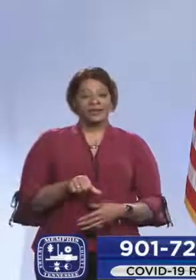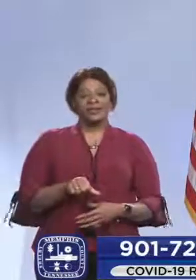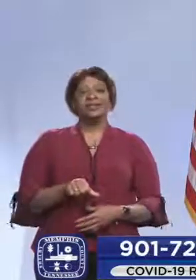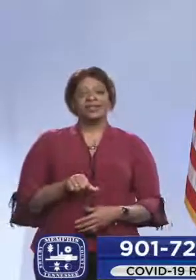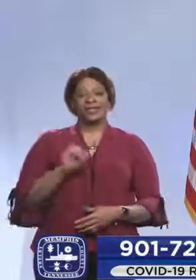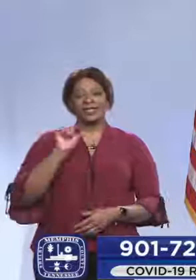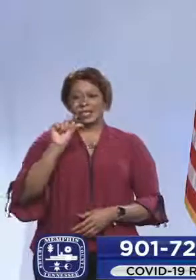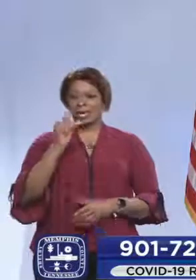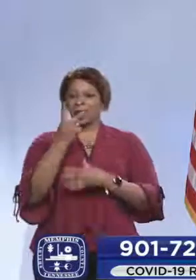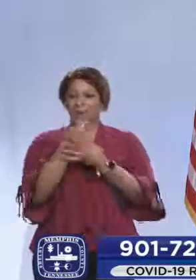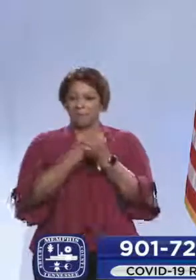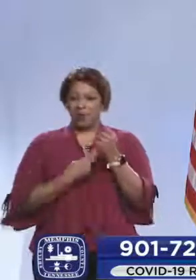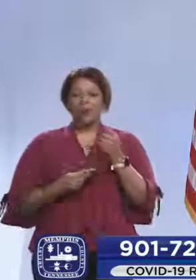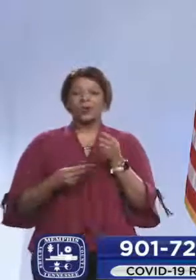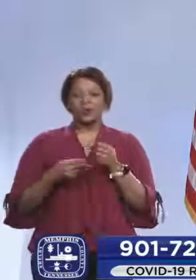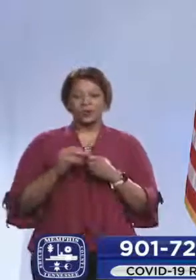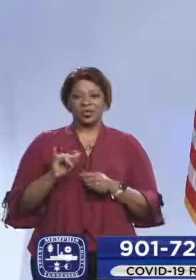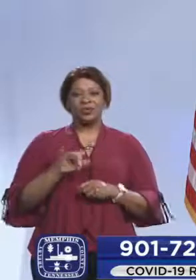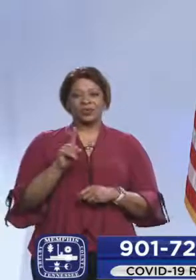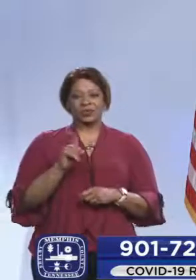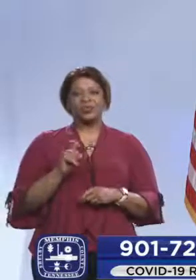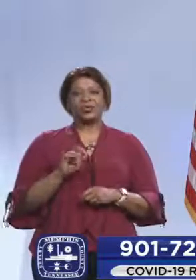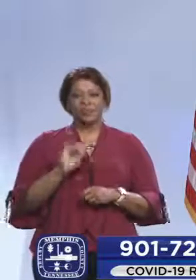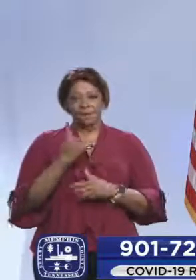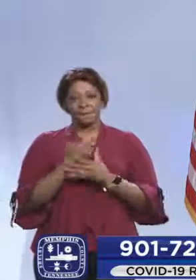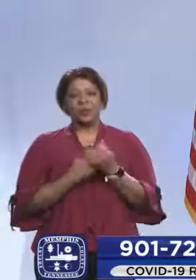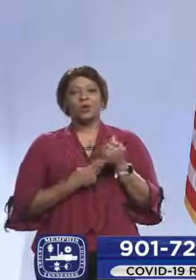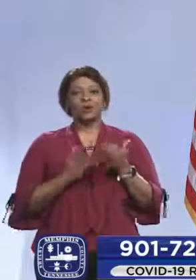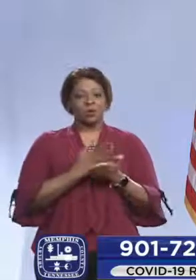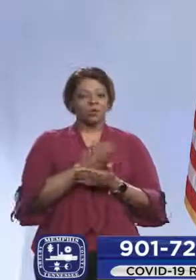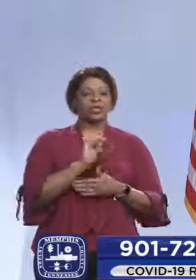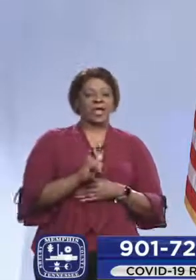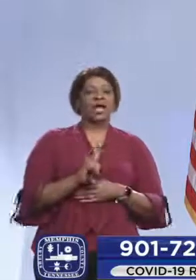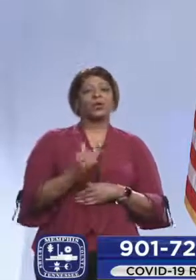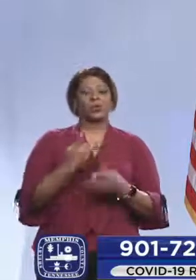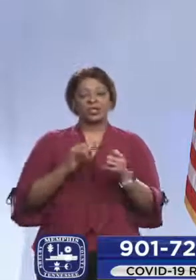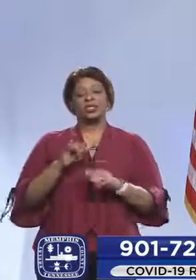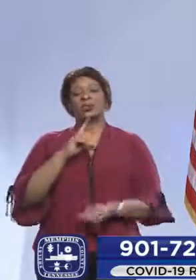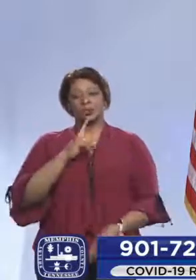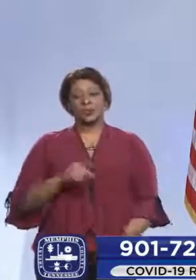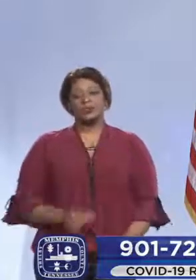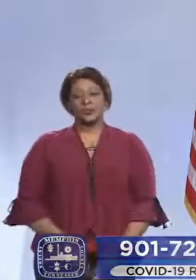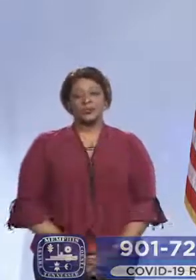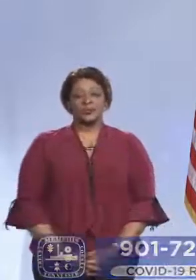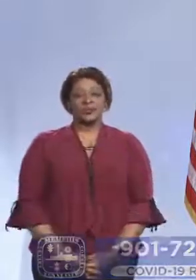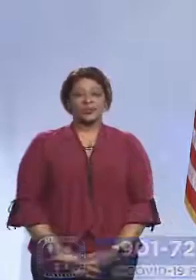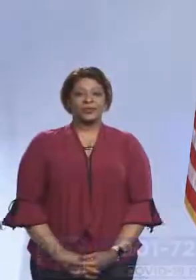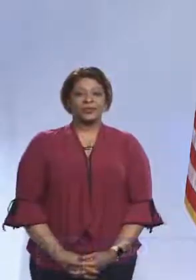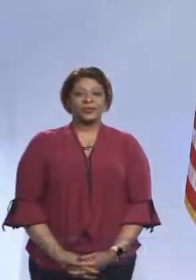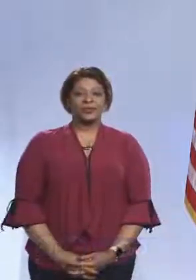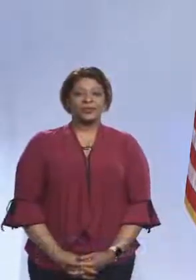little of both of your question. Both parts of that question are true.